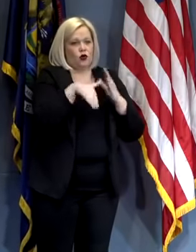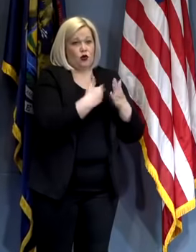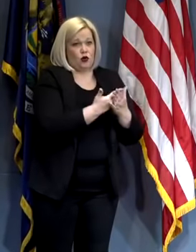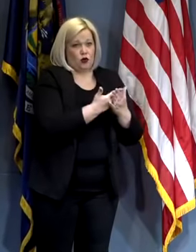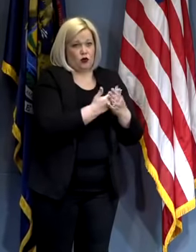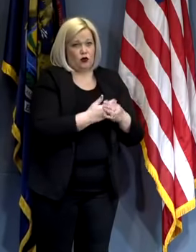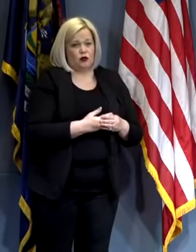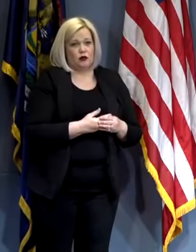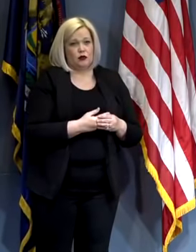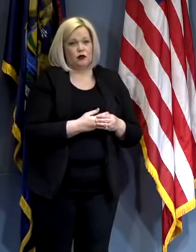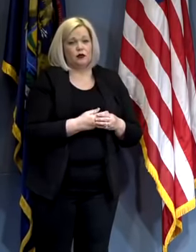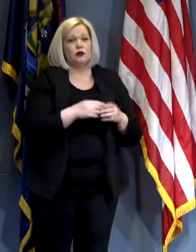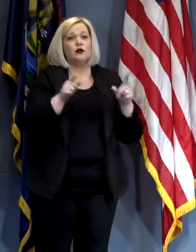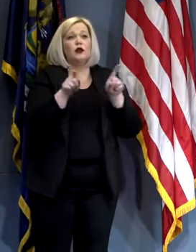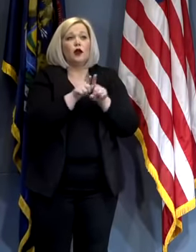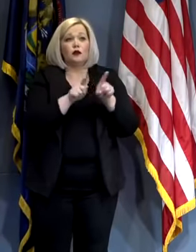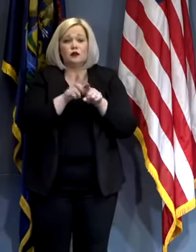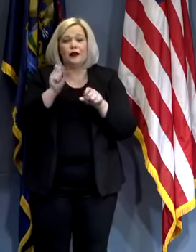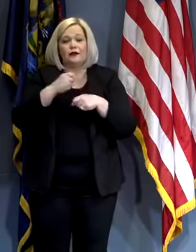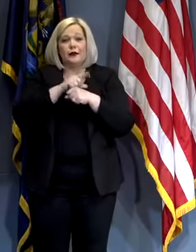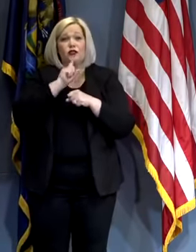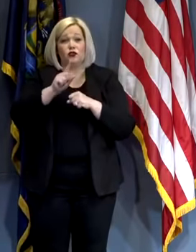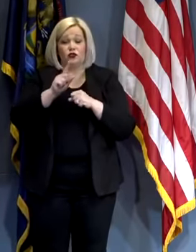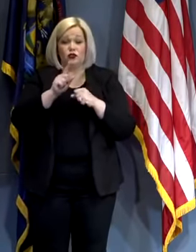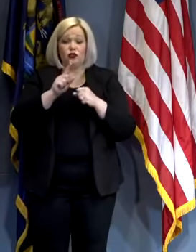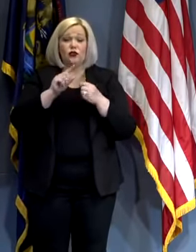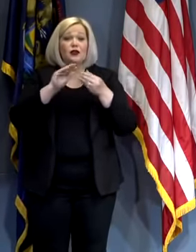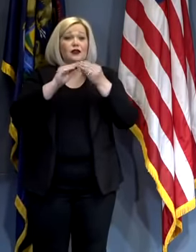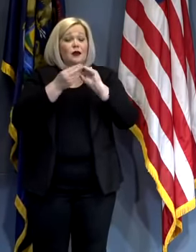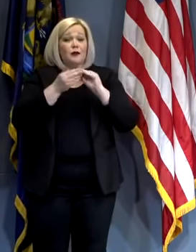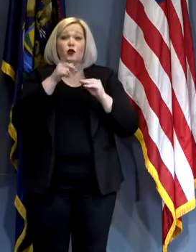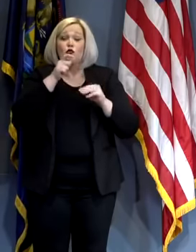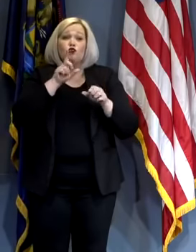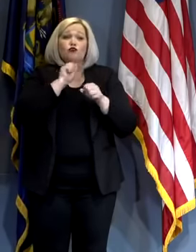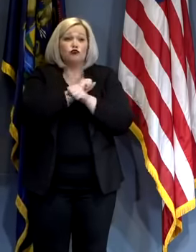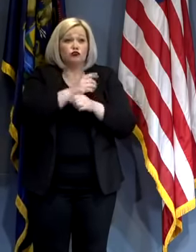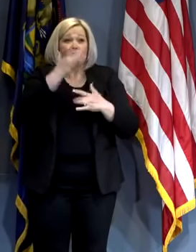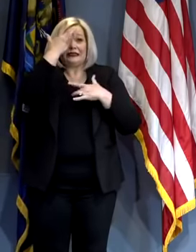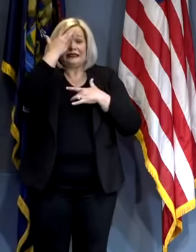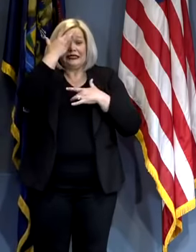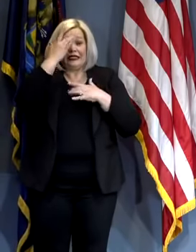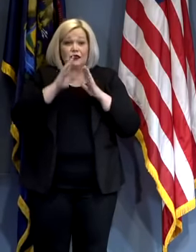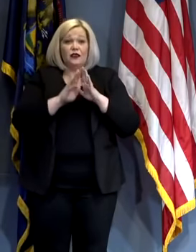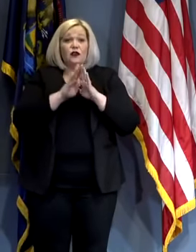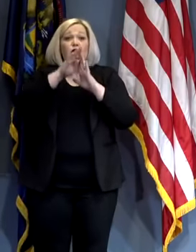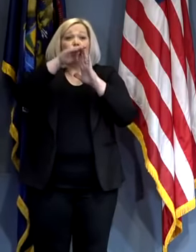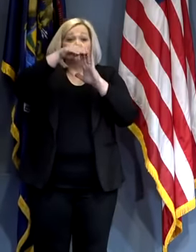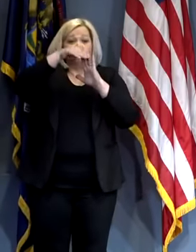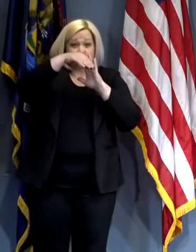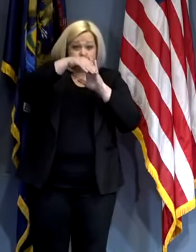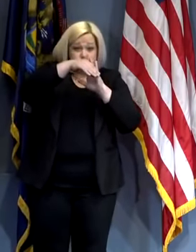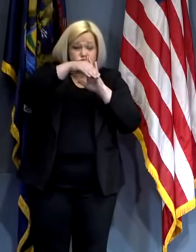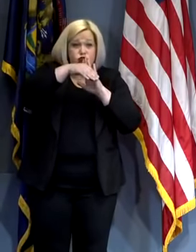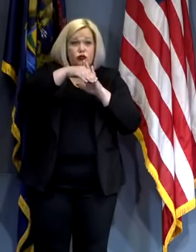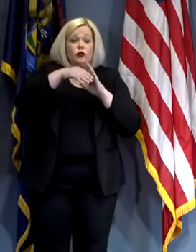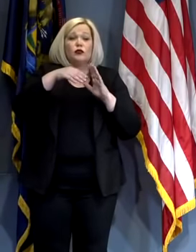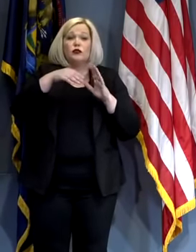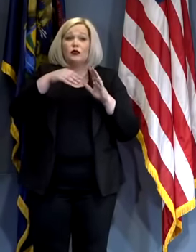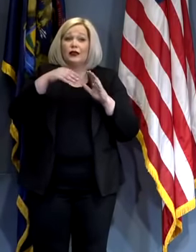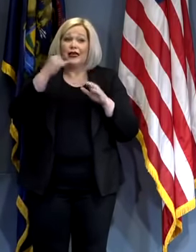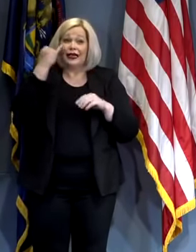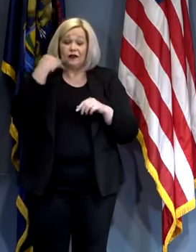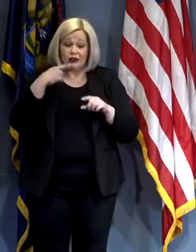consistent trend in the decline of cases as we think through relaxing social distancing measures. We know that relaxing